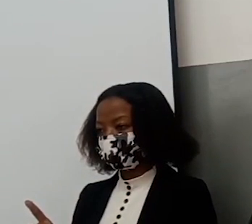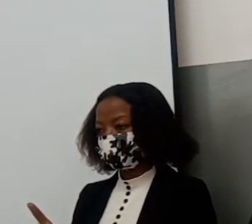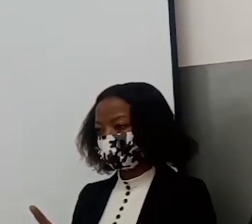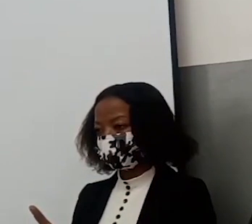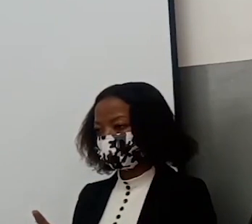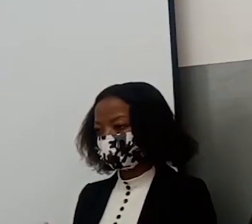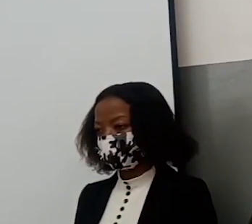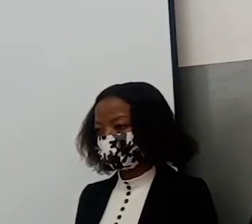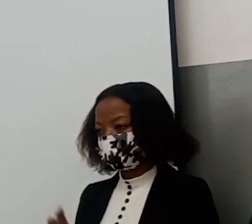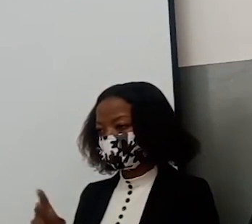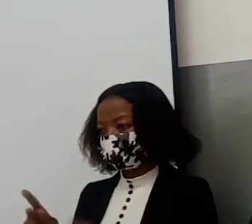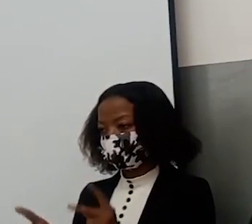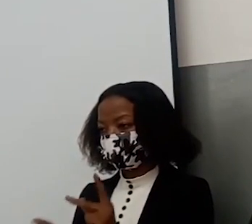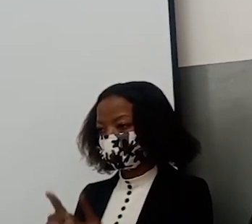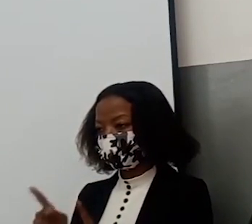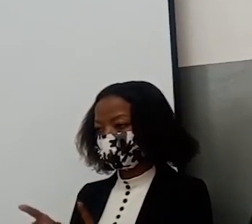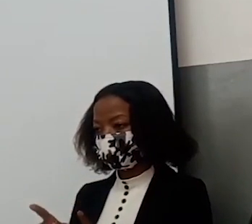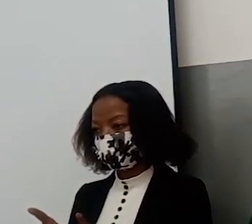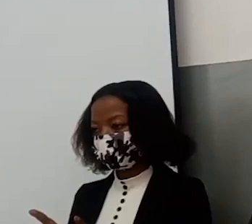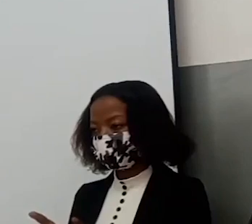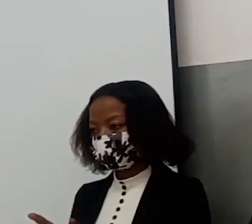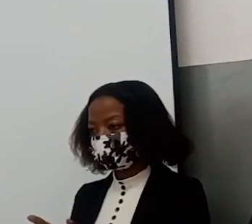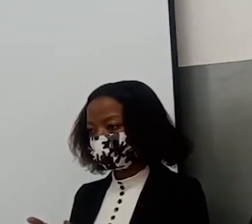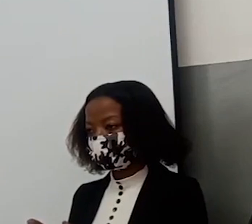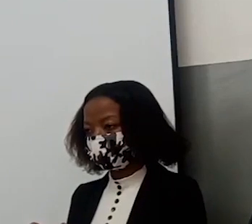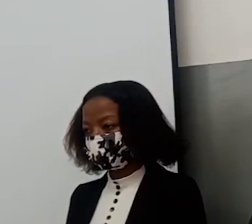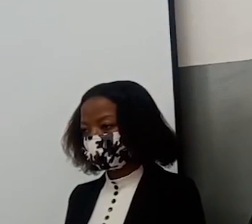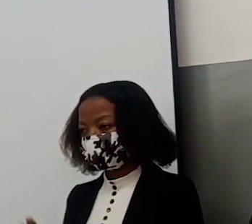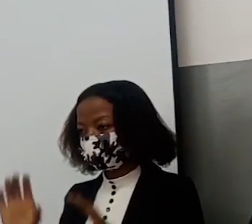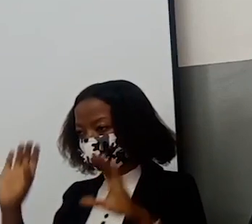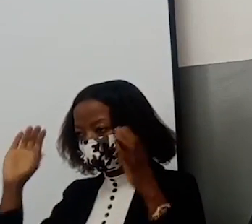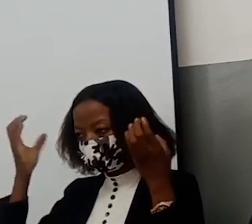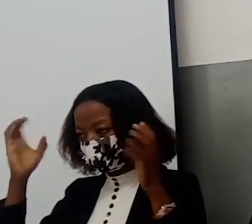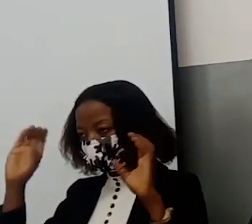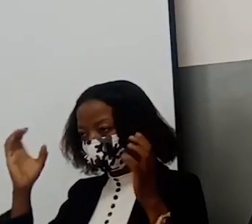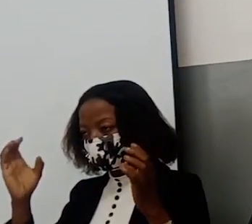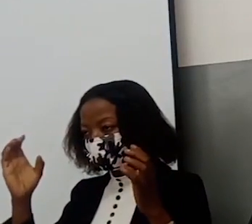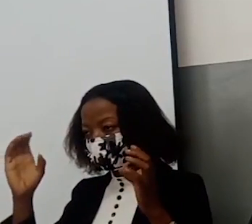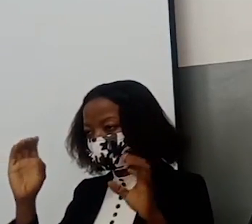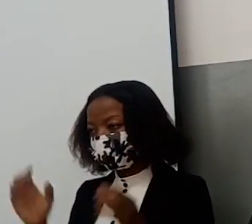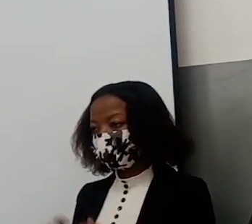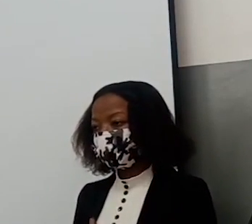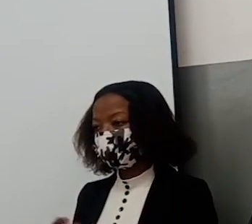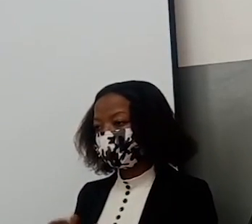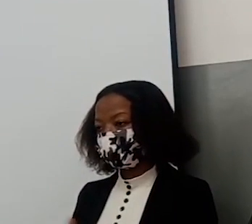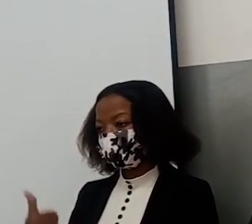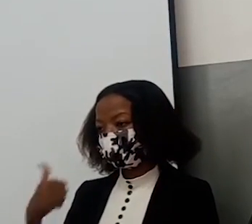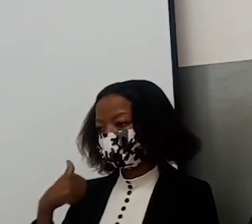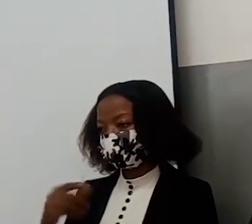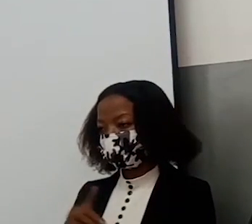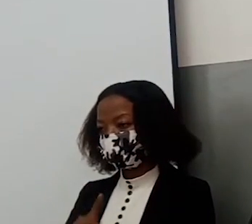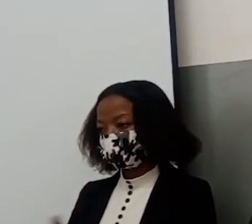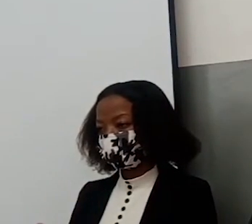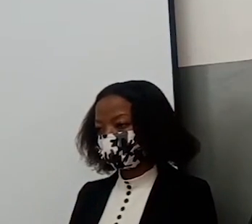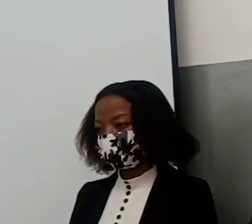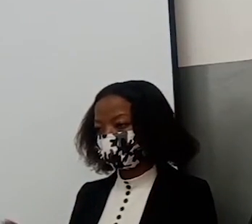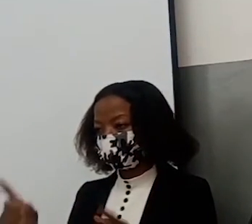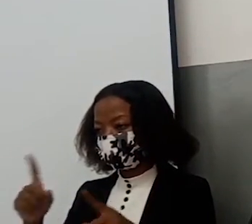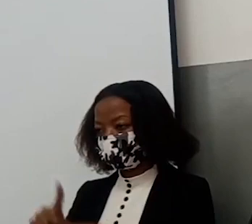confirmed positive cases compared to the previous week, which we